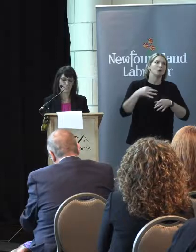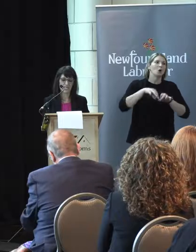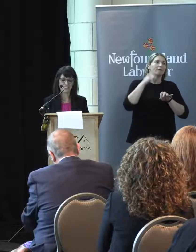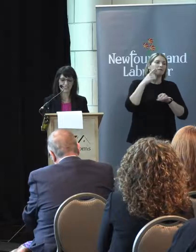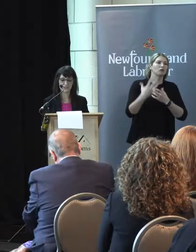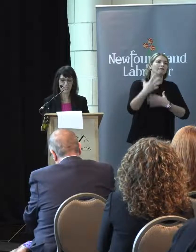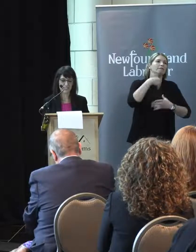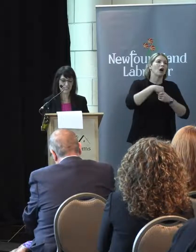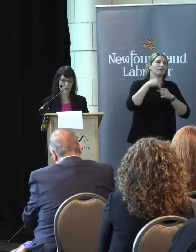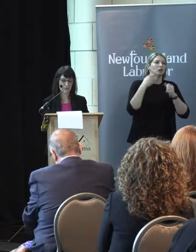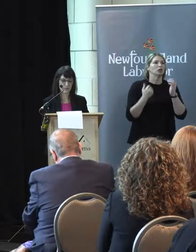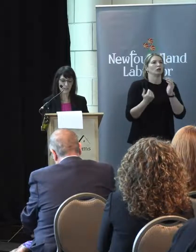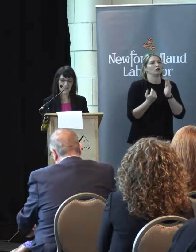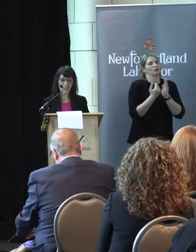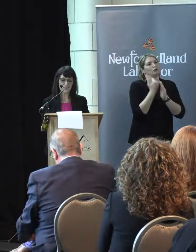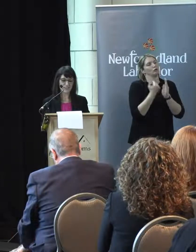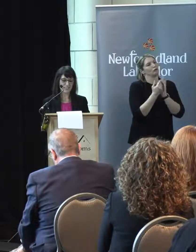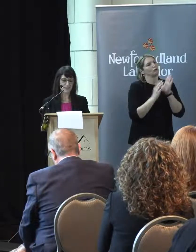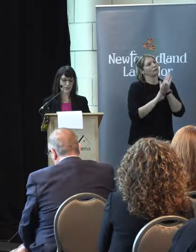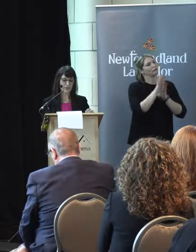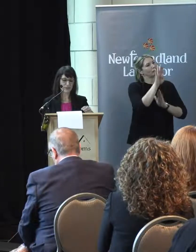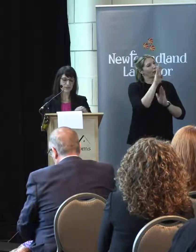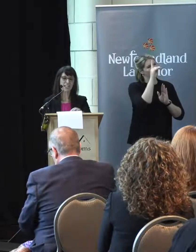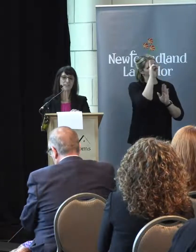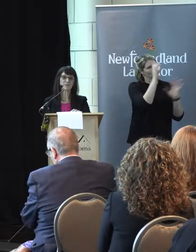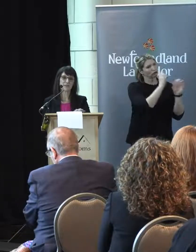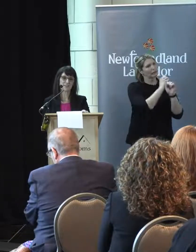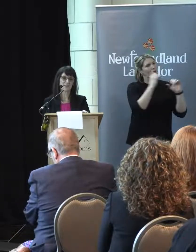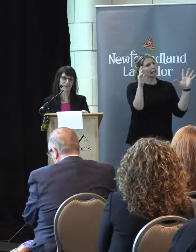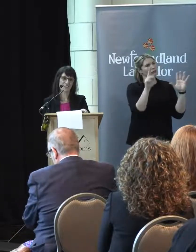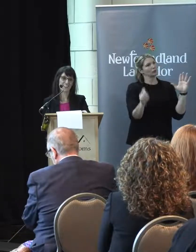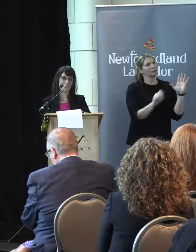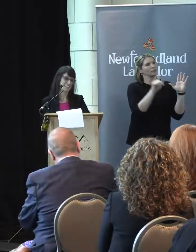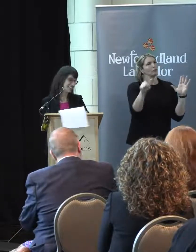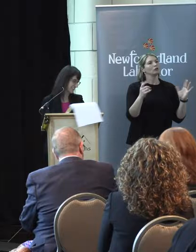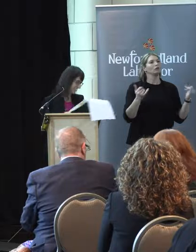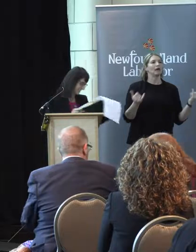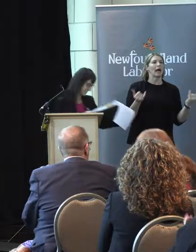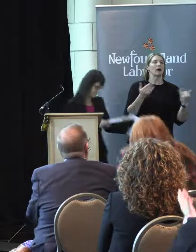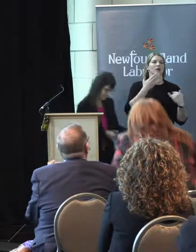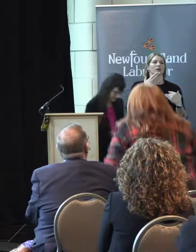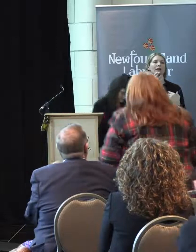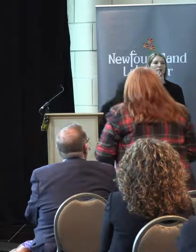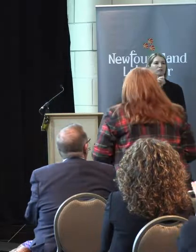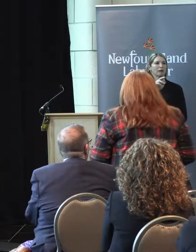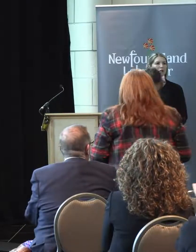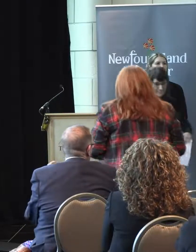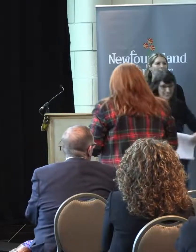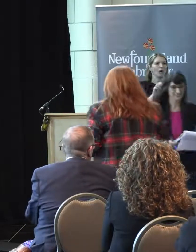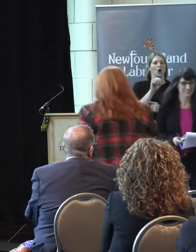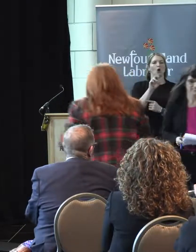of Hospitality Newfoundland and Labrador, I would like to welcome Chair Brenda O'Reilly.